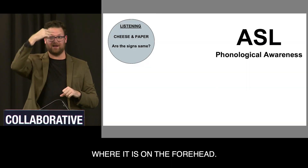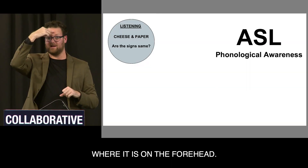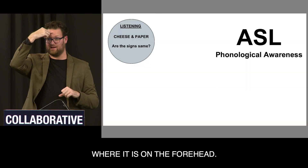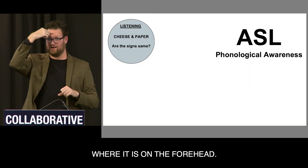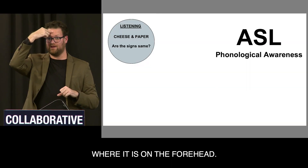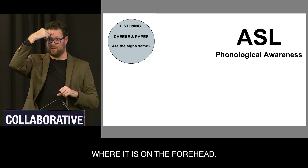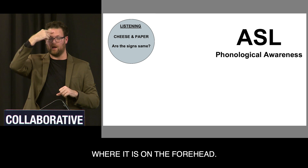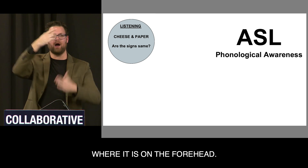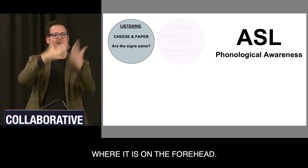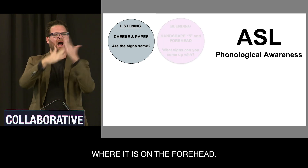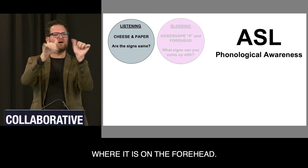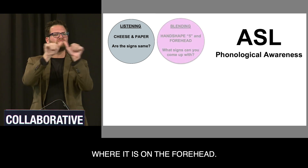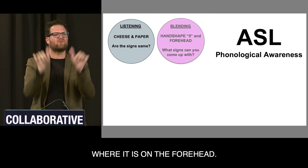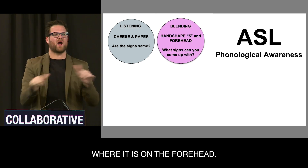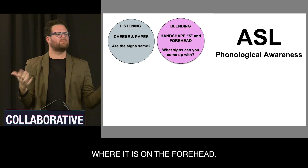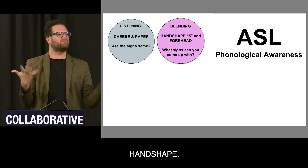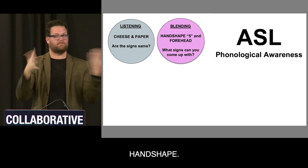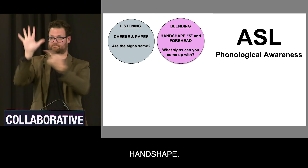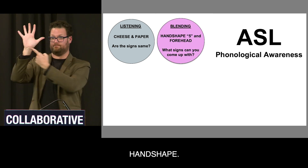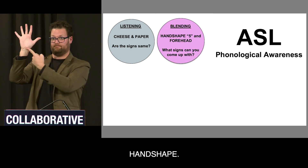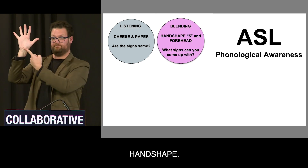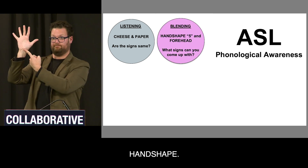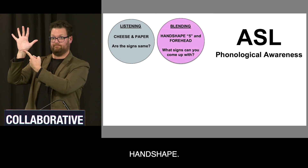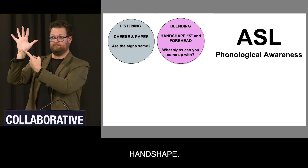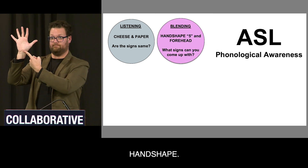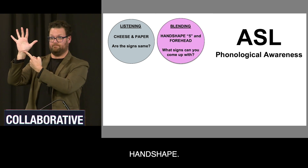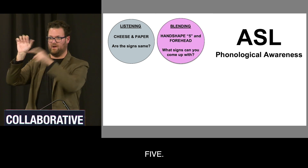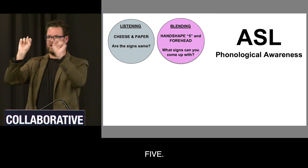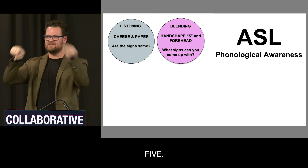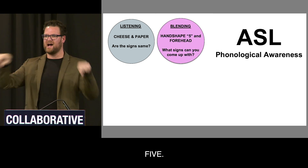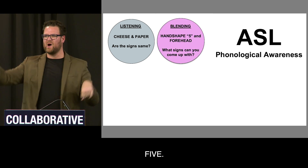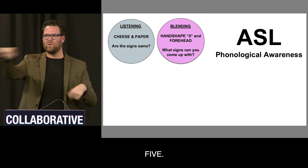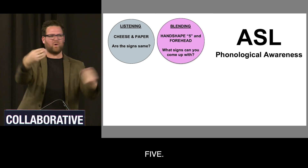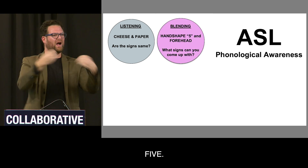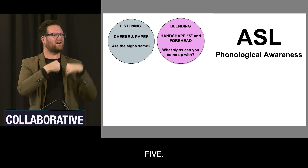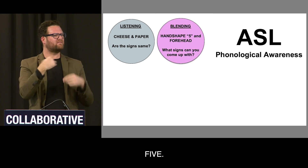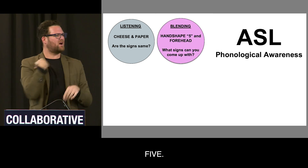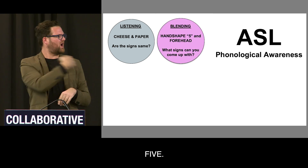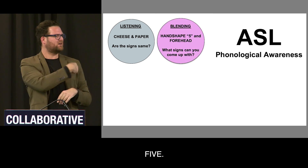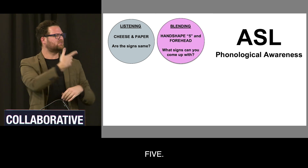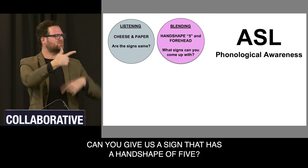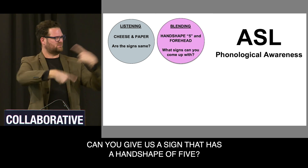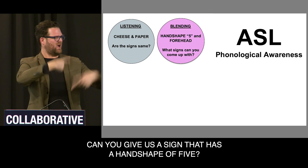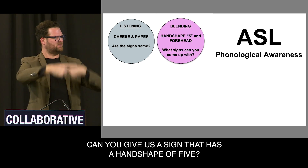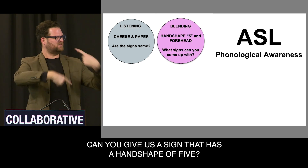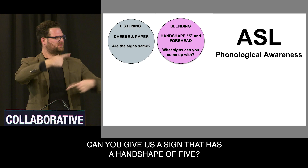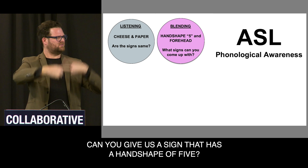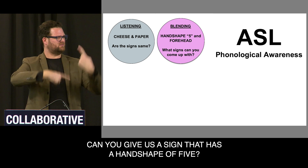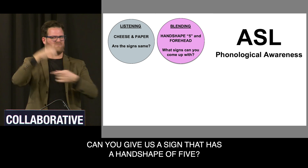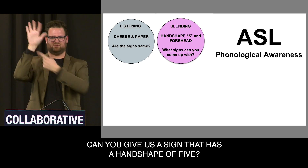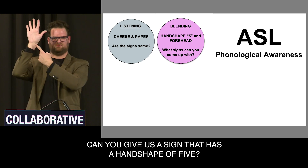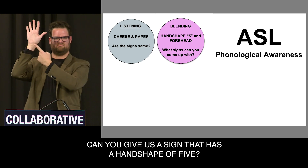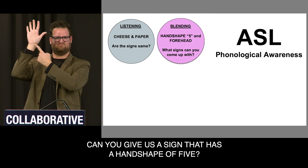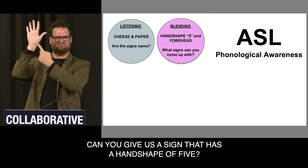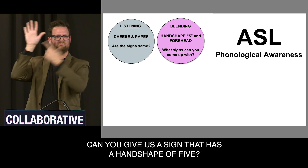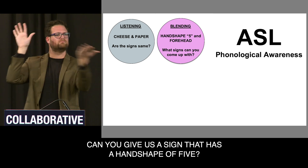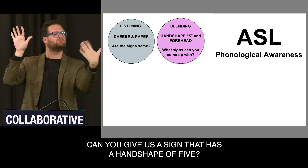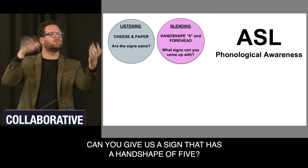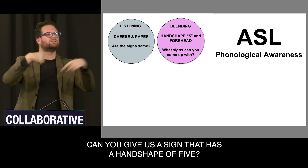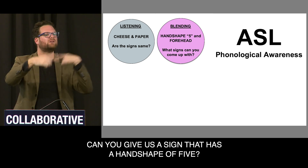forehead. Hand shape, 5. Can you give us a sign that has a hand shape